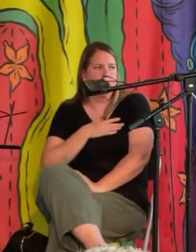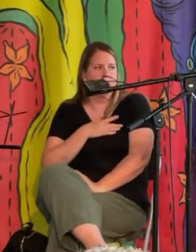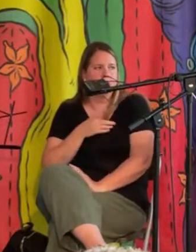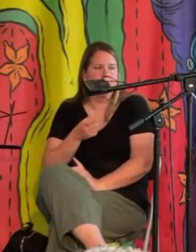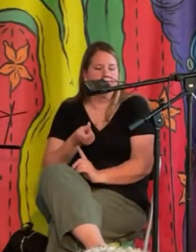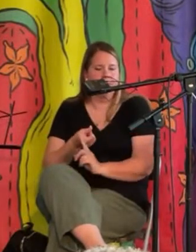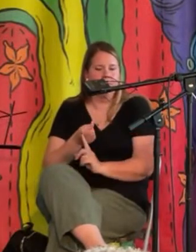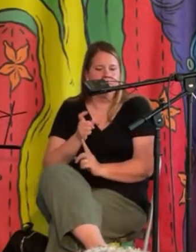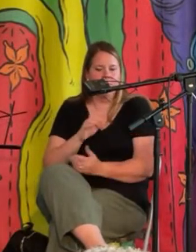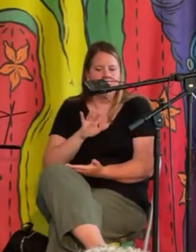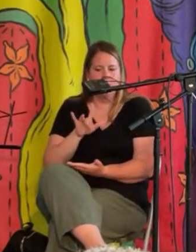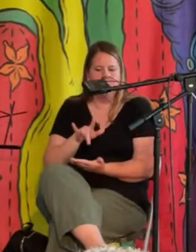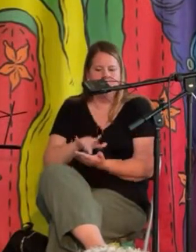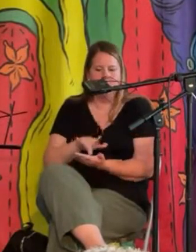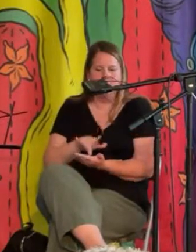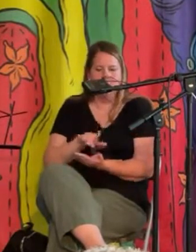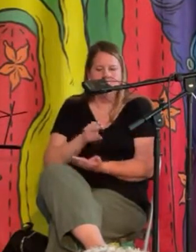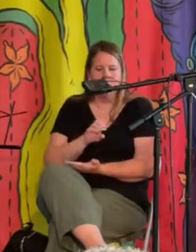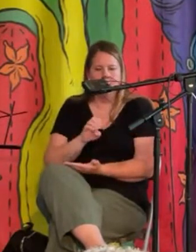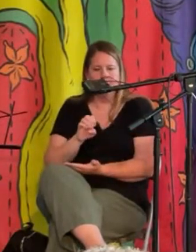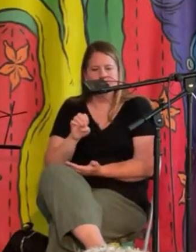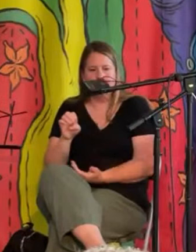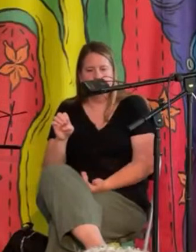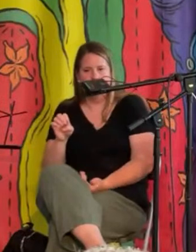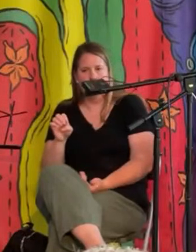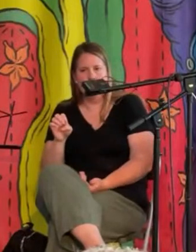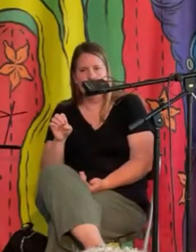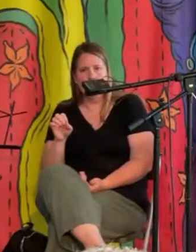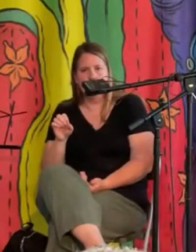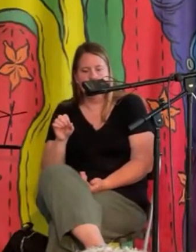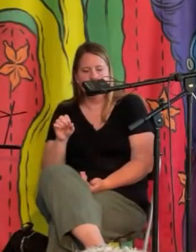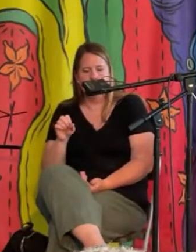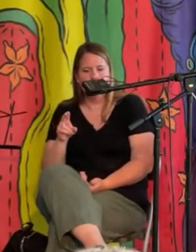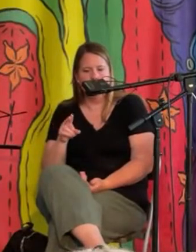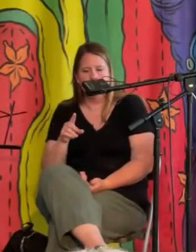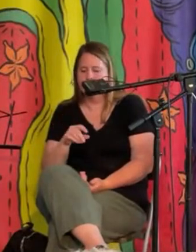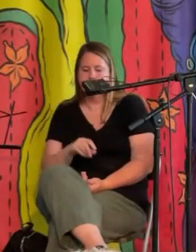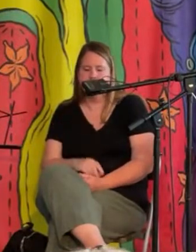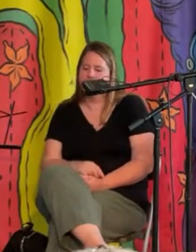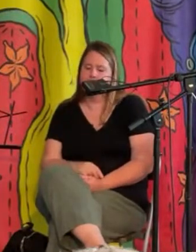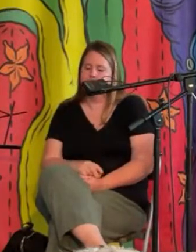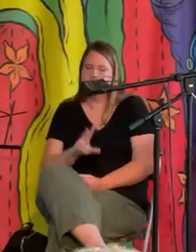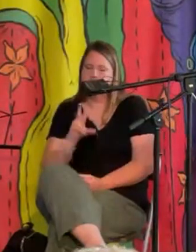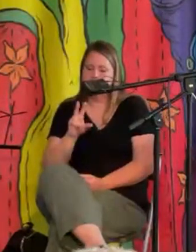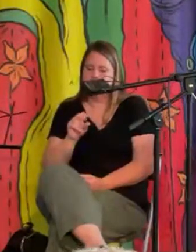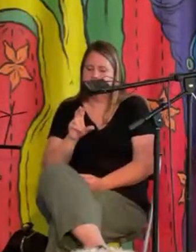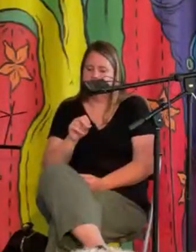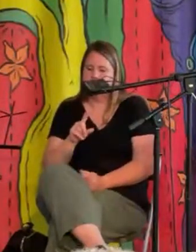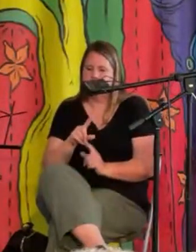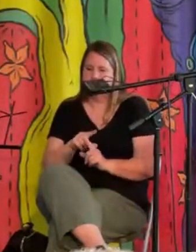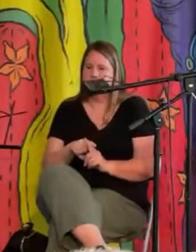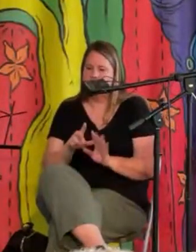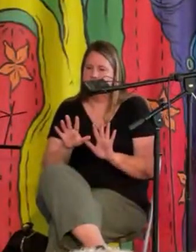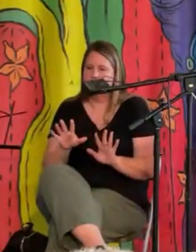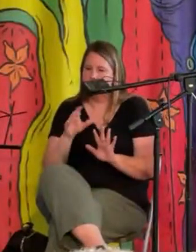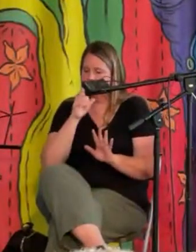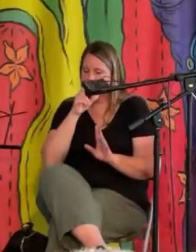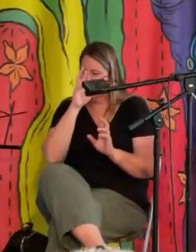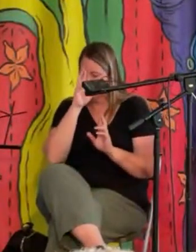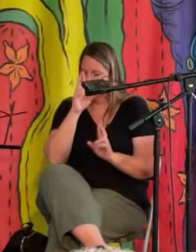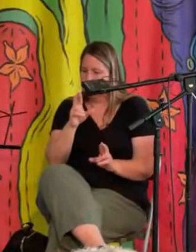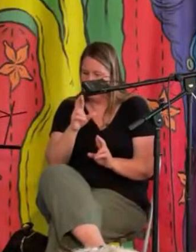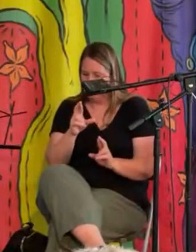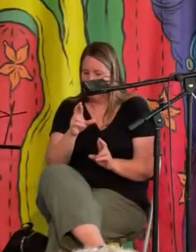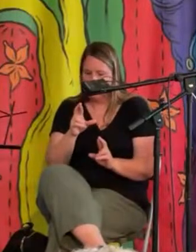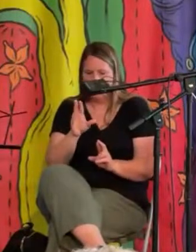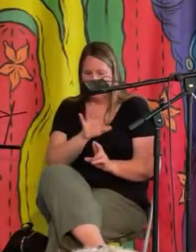the Middle East somewhere, I think Iran. And she was like, yeah, no, that's very disrespectful in our culture. Like, that is